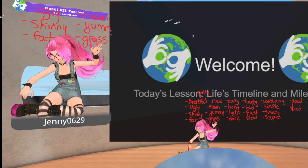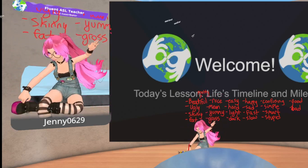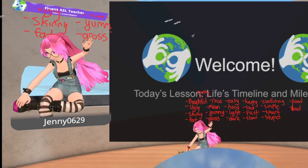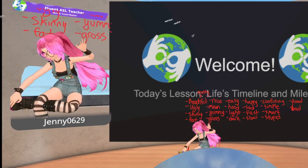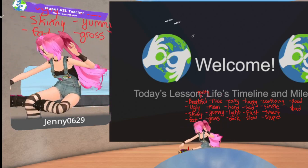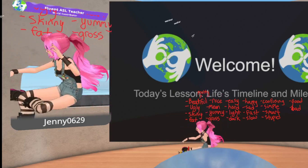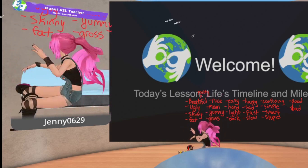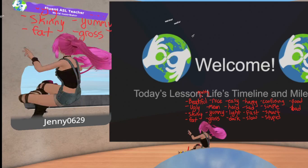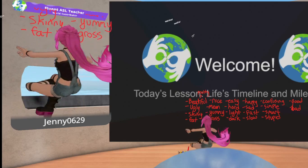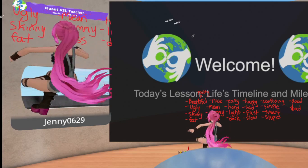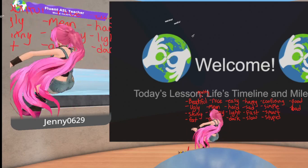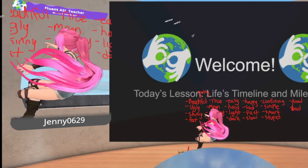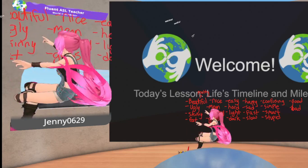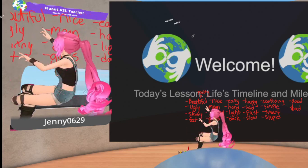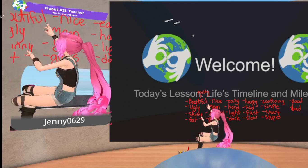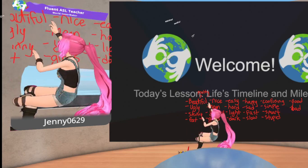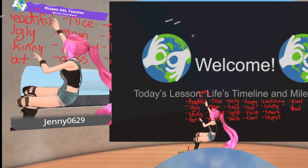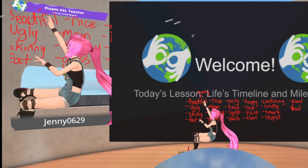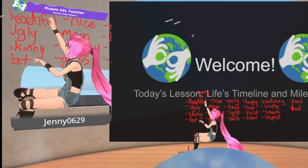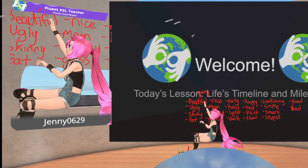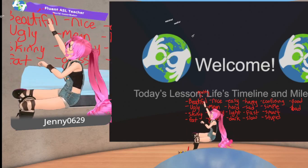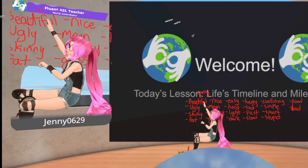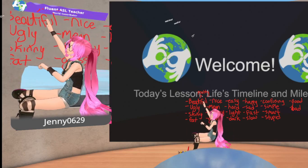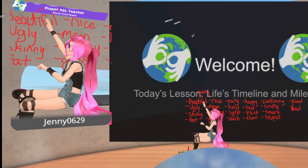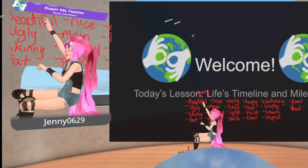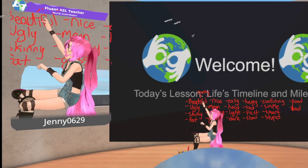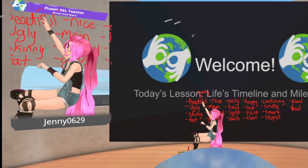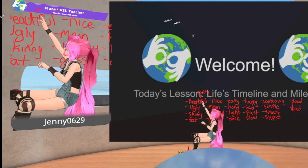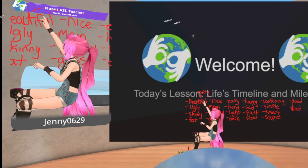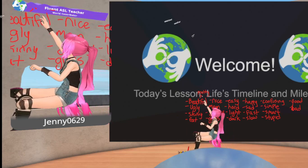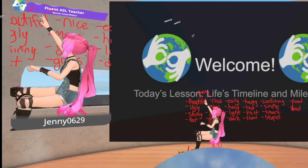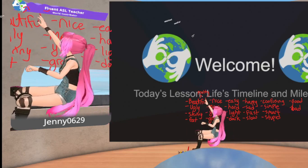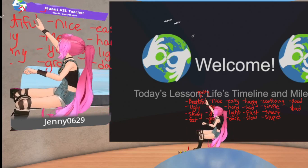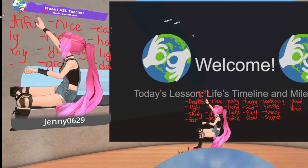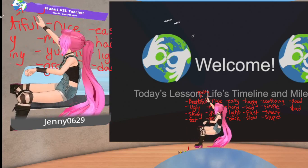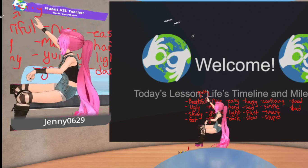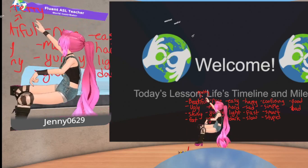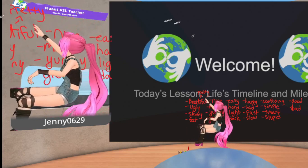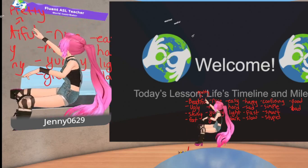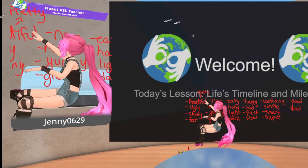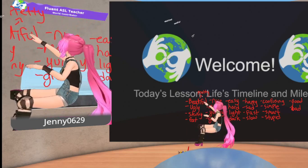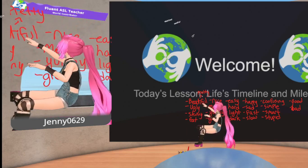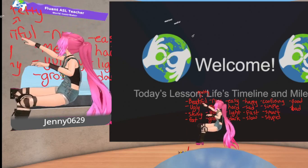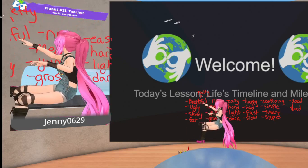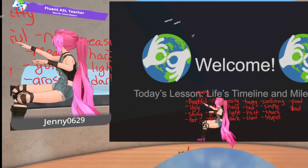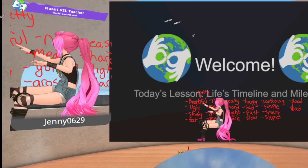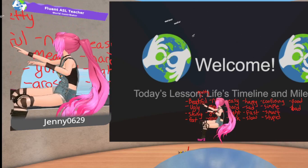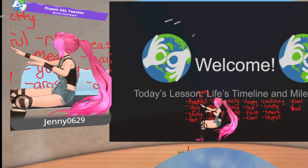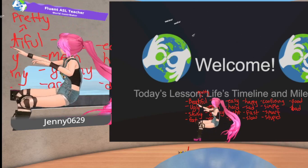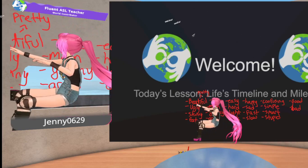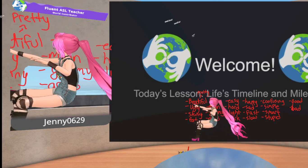sign. What about Sign language is like that. illustration? I don't know what that word means.